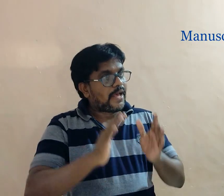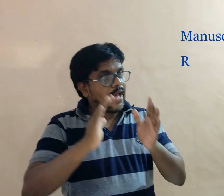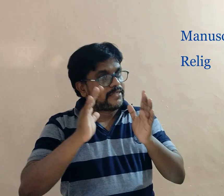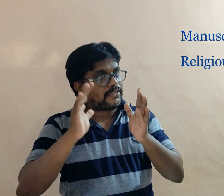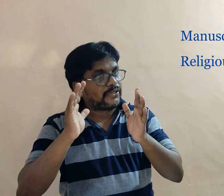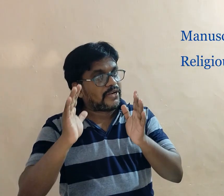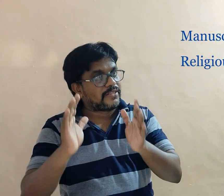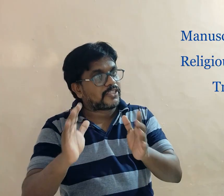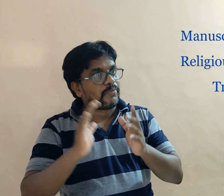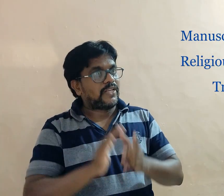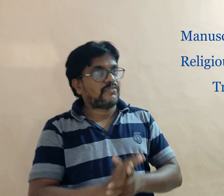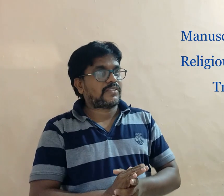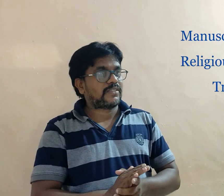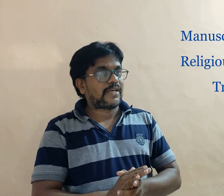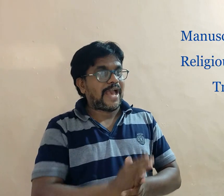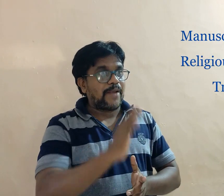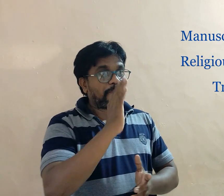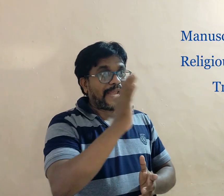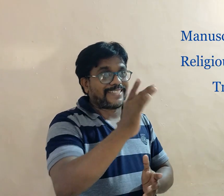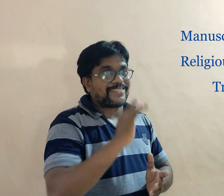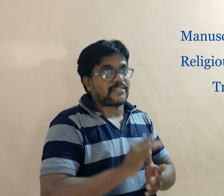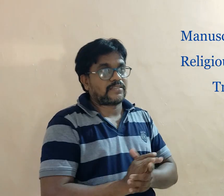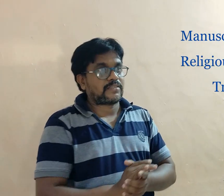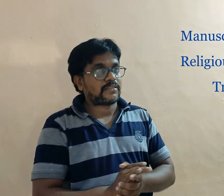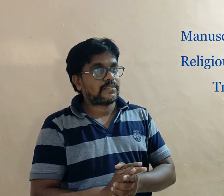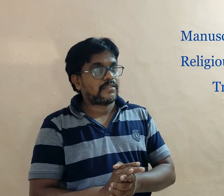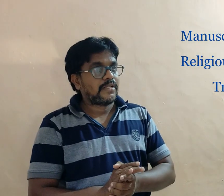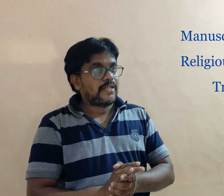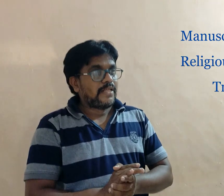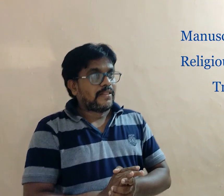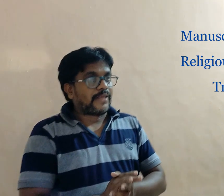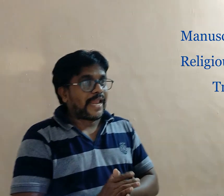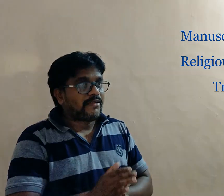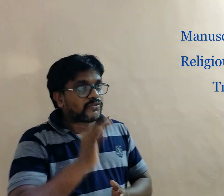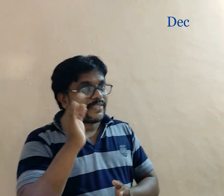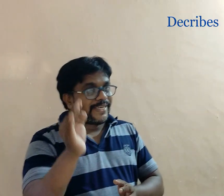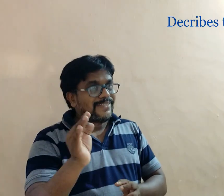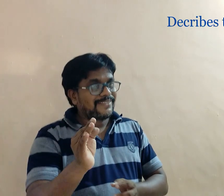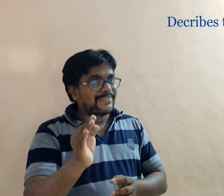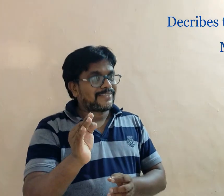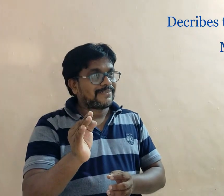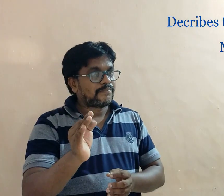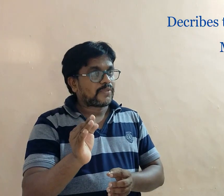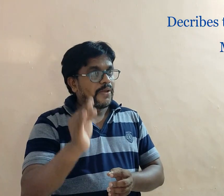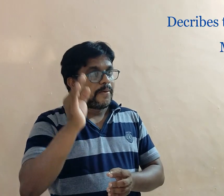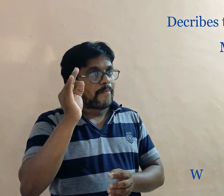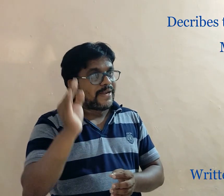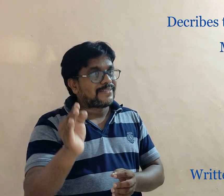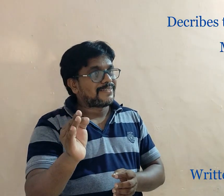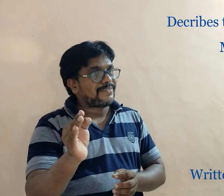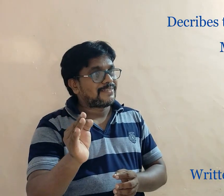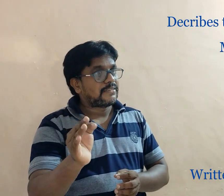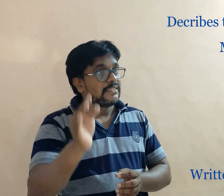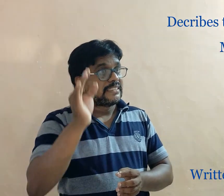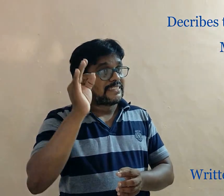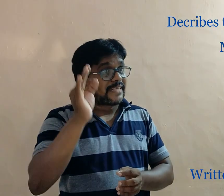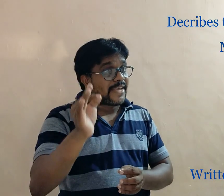and religious beliefs and practices, the lives of the kings, medicines,